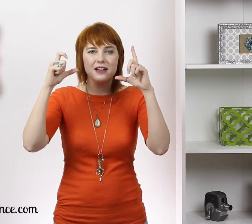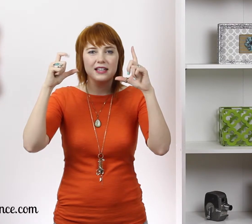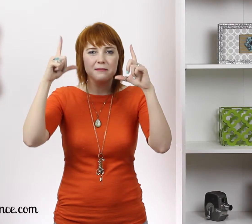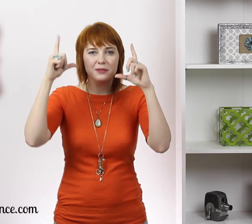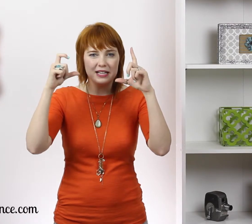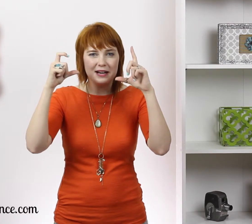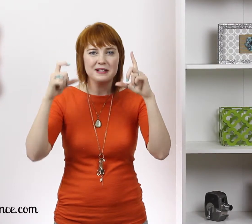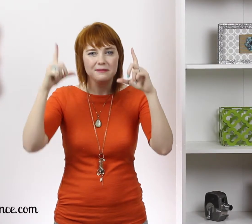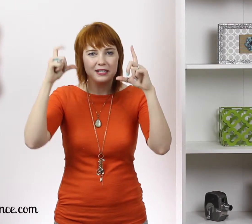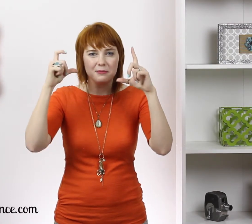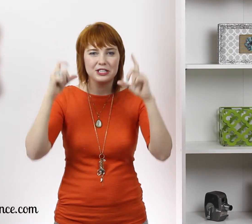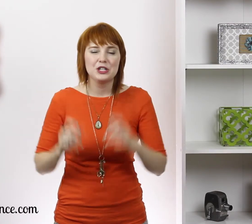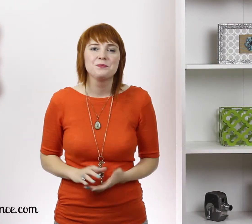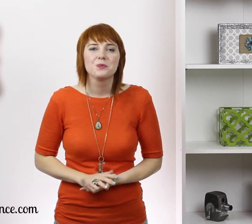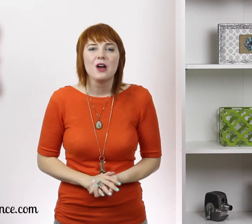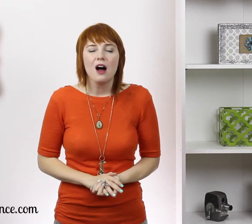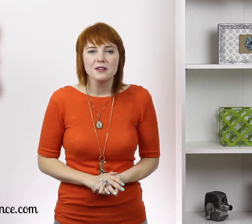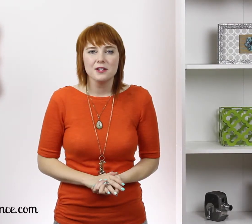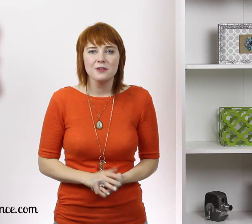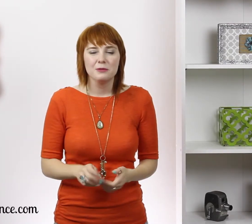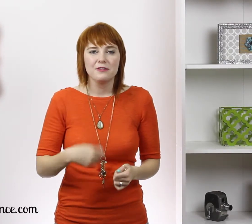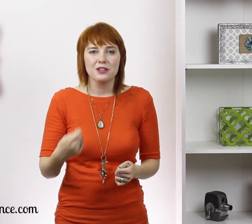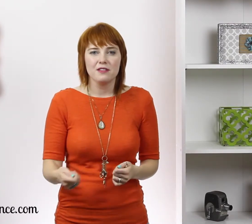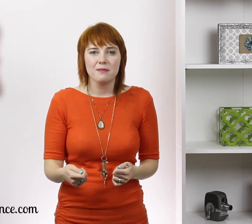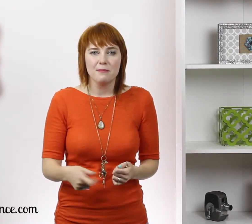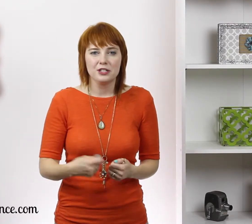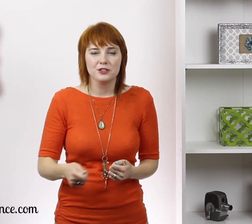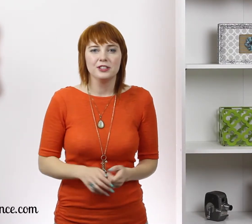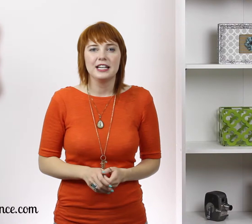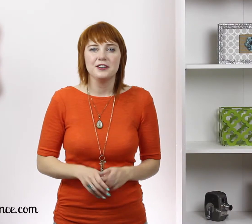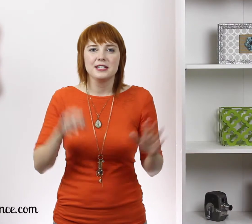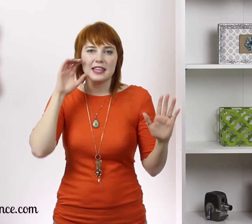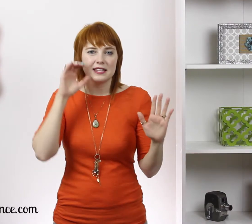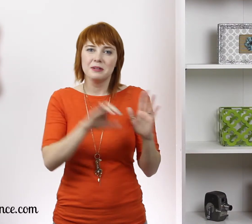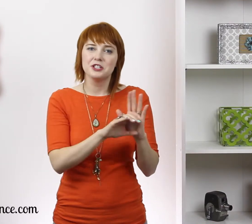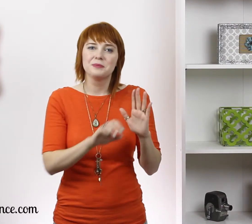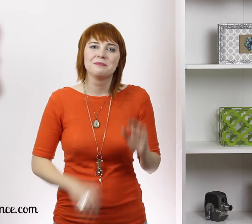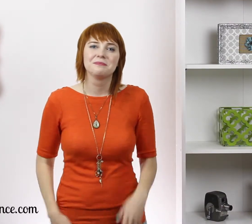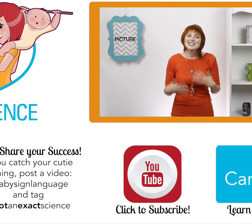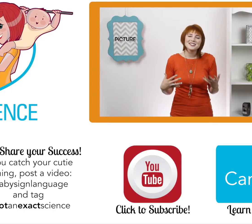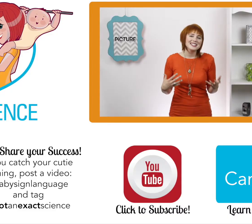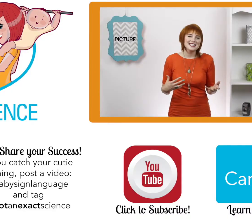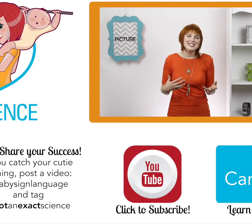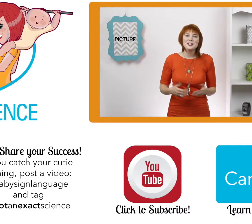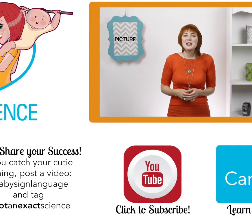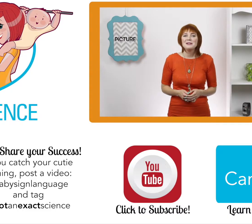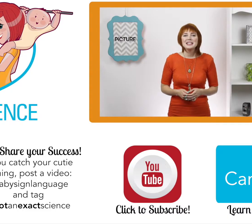camera, like I'm using my camera, taking your picture. Also, whenever you give them a picture and they're looking at it, you can say, that's a picture. As you're consistent, your baby can